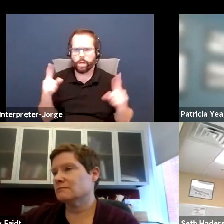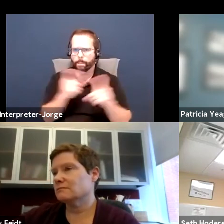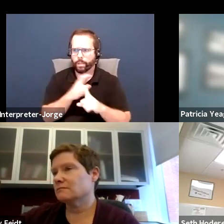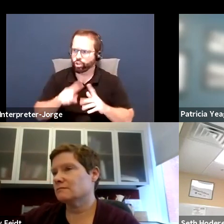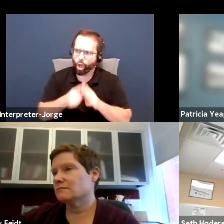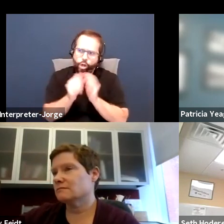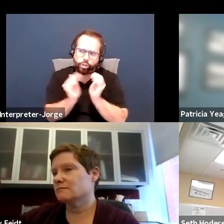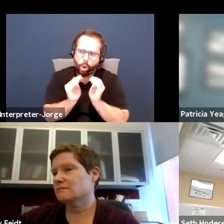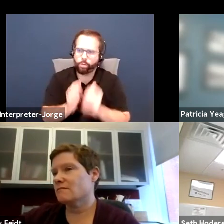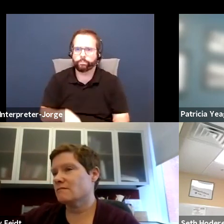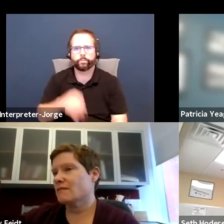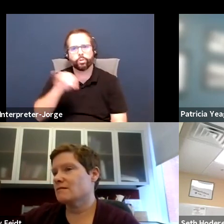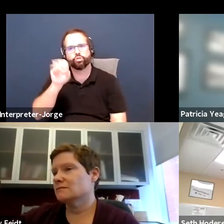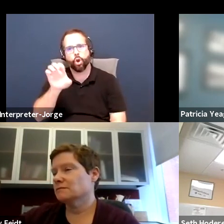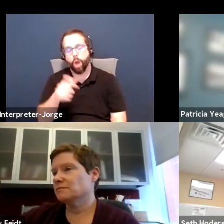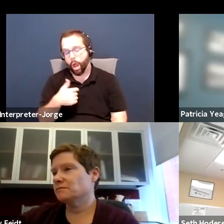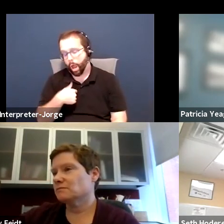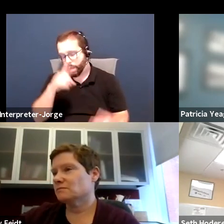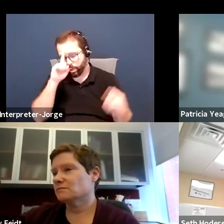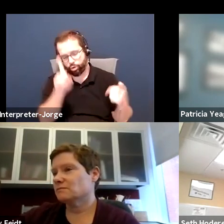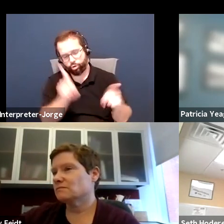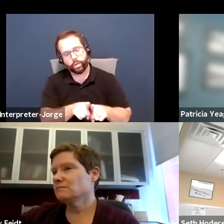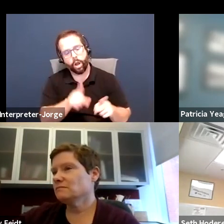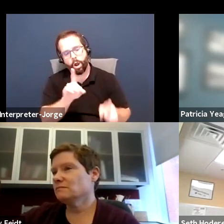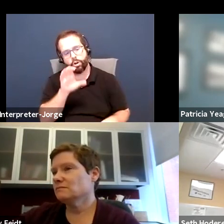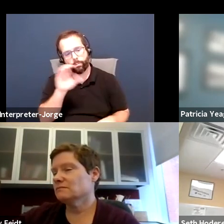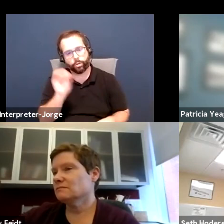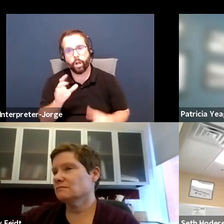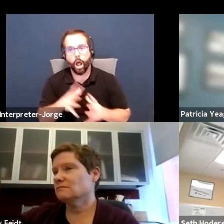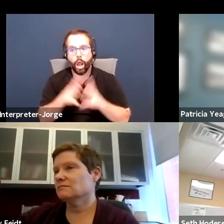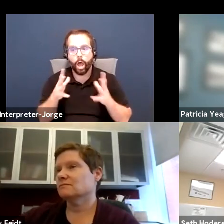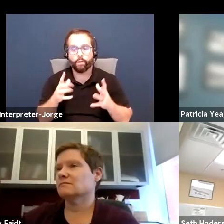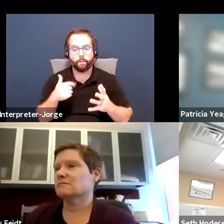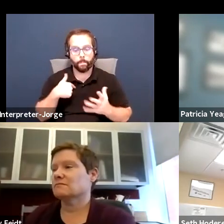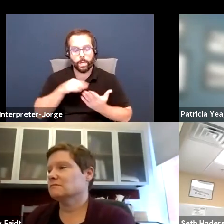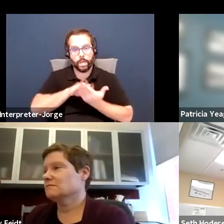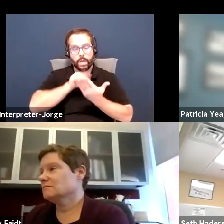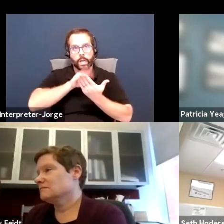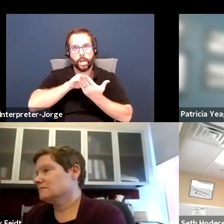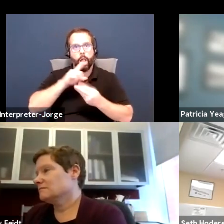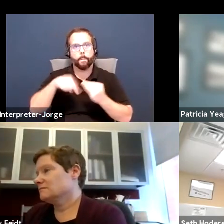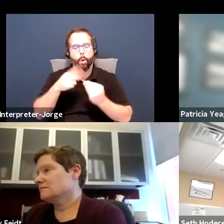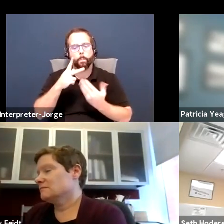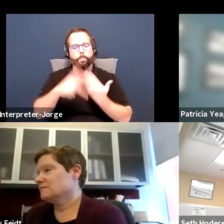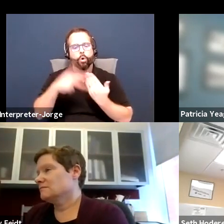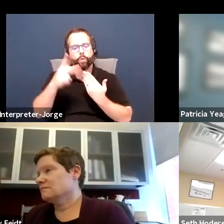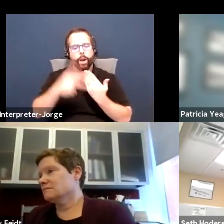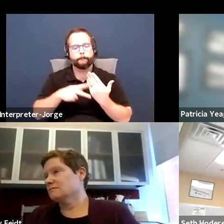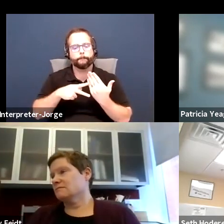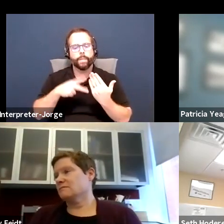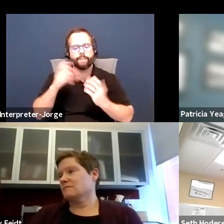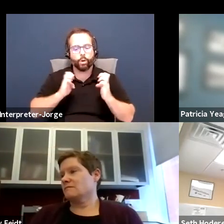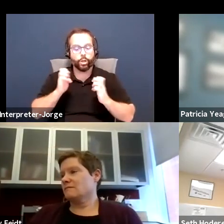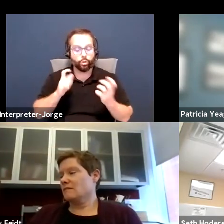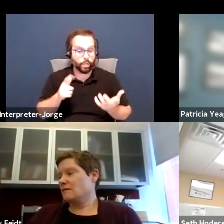This is Joe. I would agree 100% with that. A lot of what I learned about program evaluation was trial and error and learning how to come up with good questions and